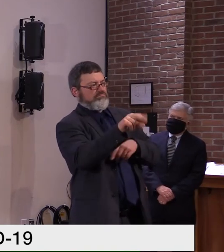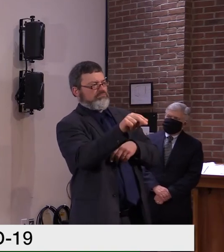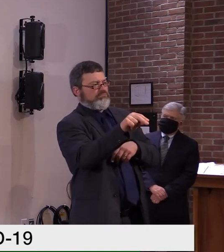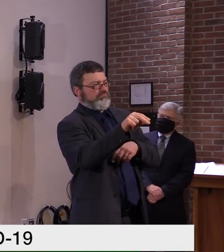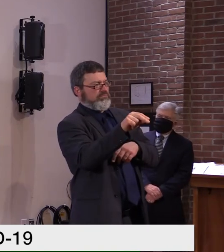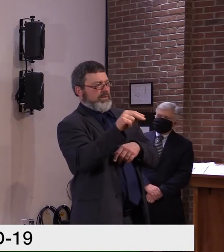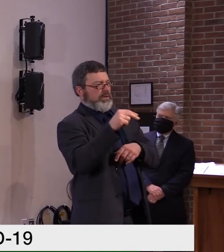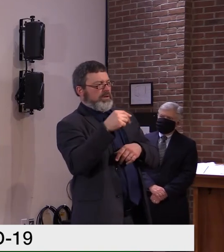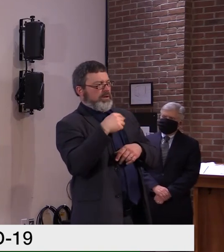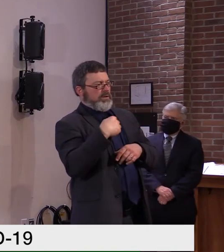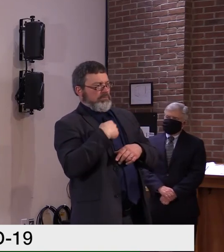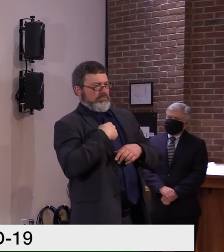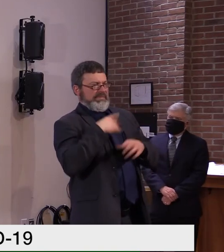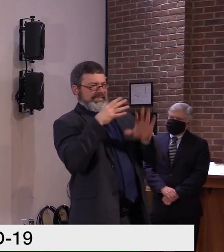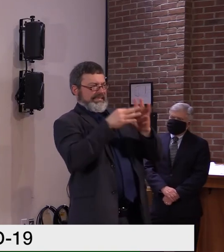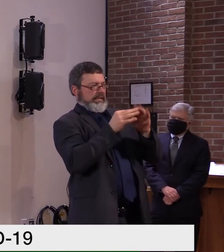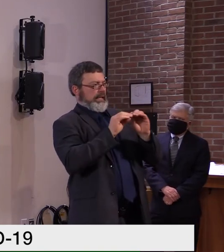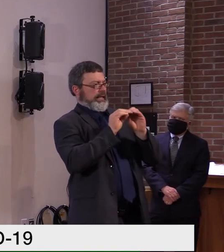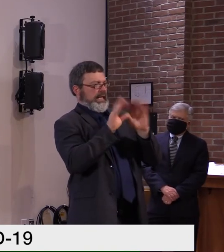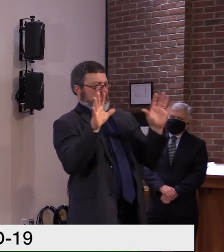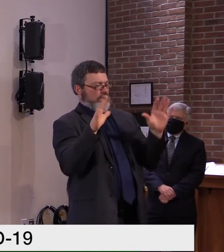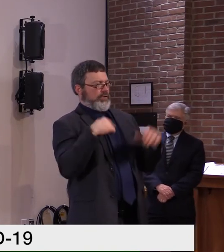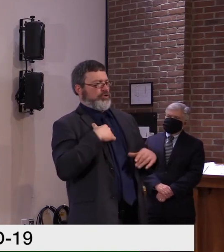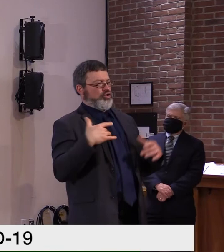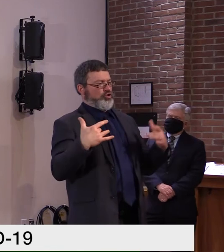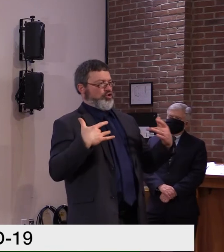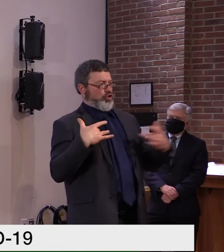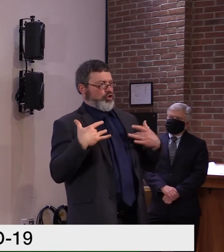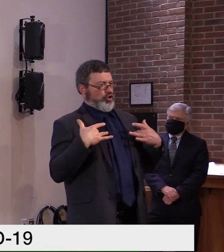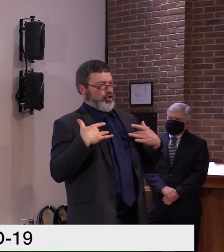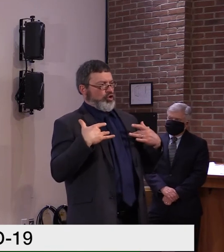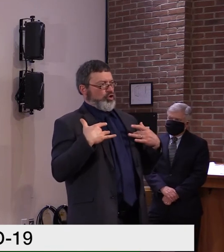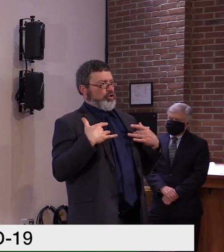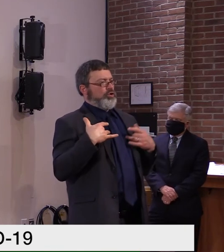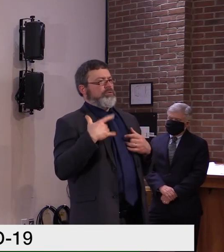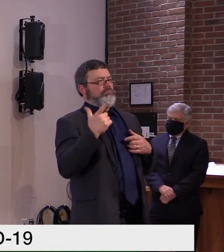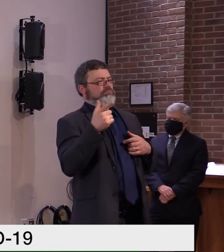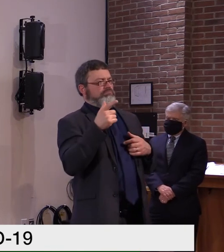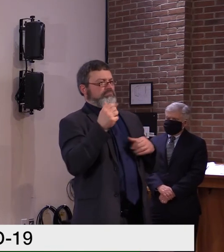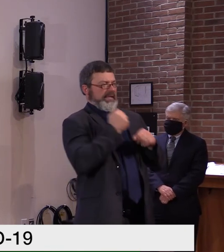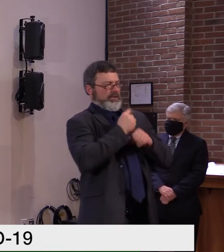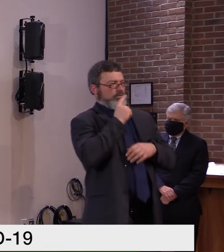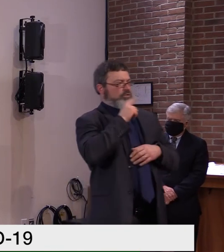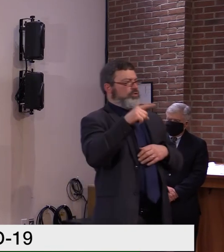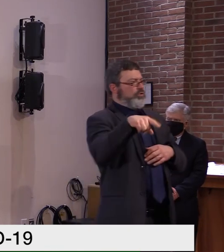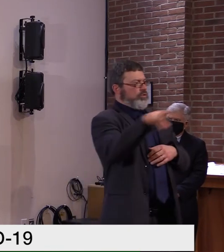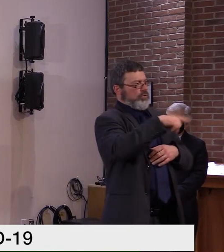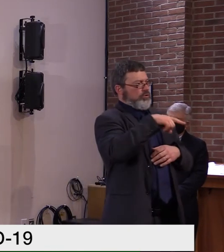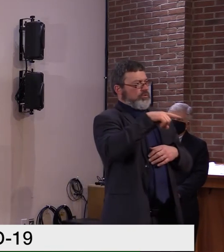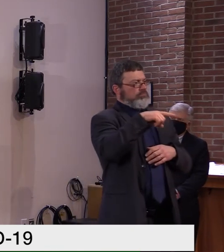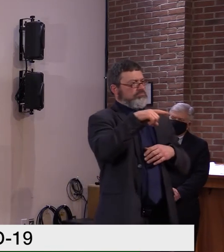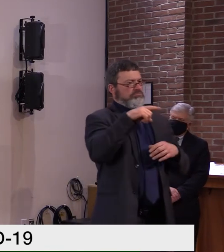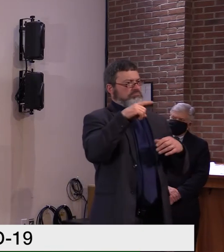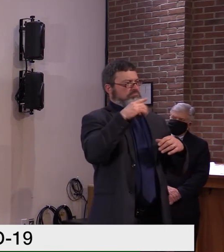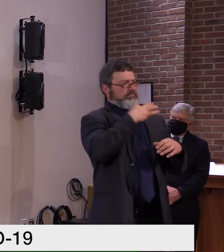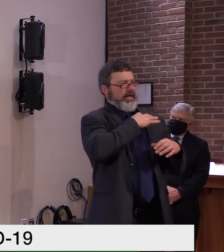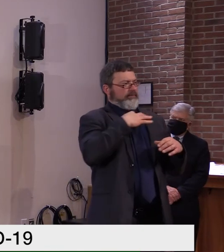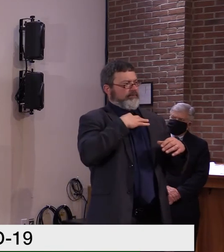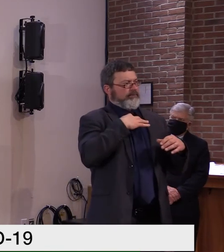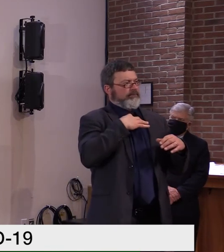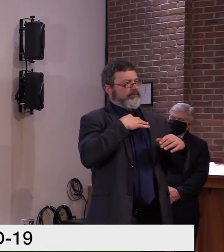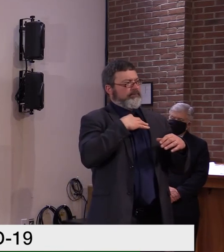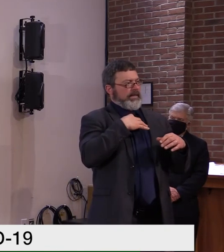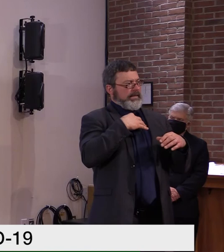staff very originally were to make sure people who had thought they were going to get a test result in the mail